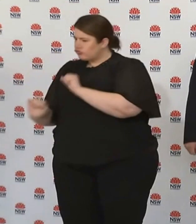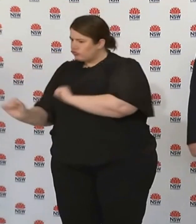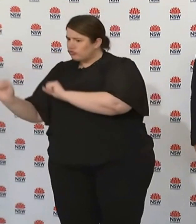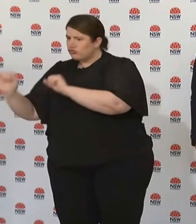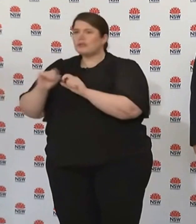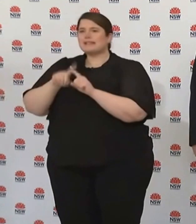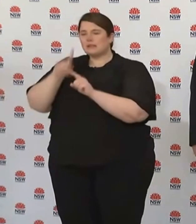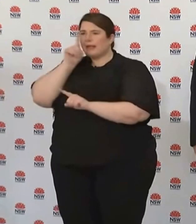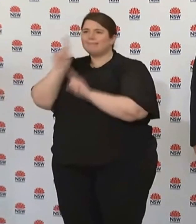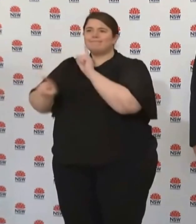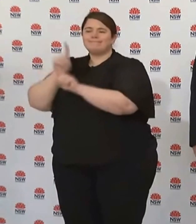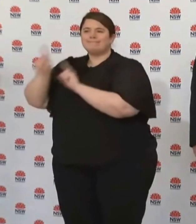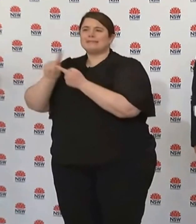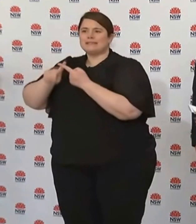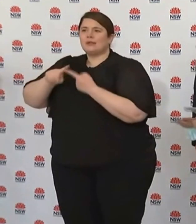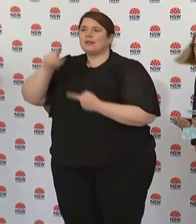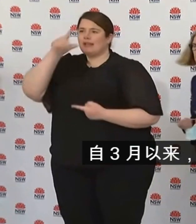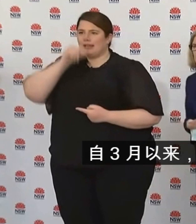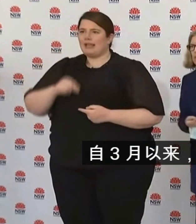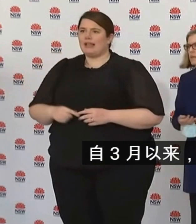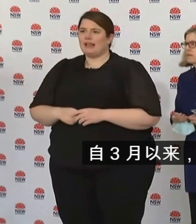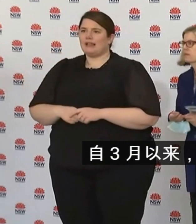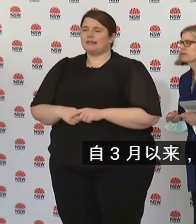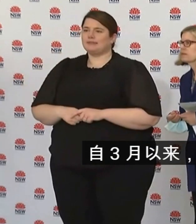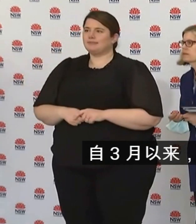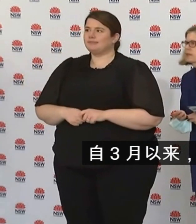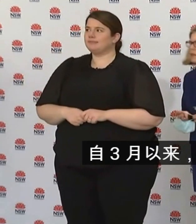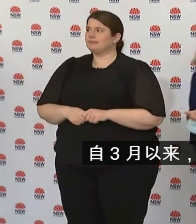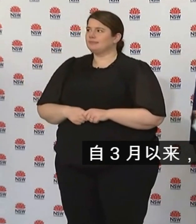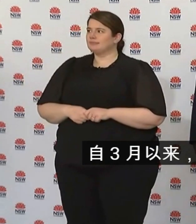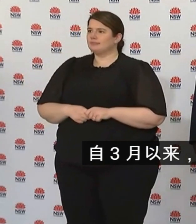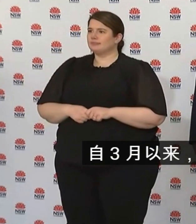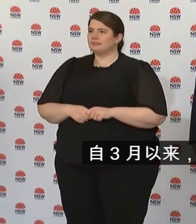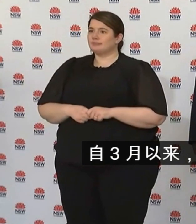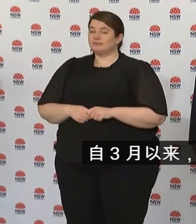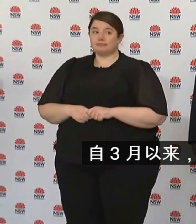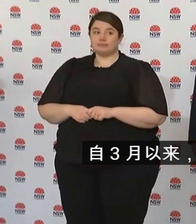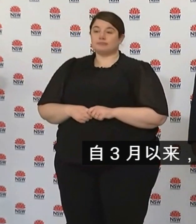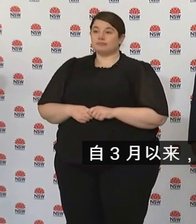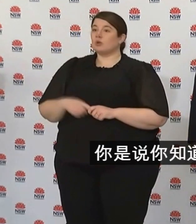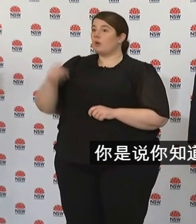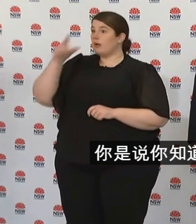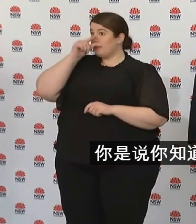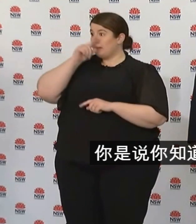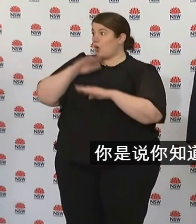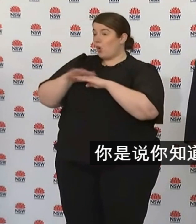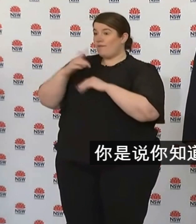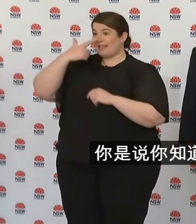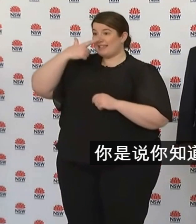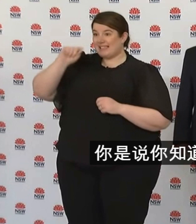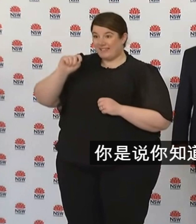care. Premier, in relation to outdoor masks, people over 70 have had since March to get vaccinated. You're saying